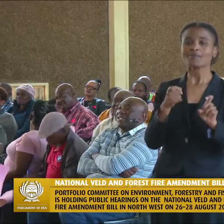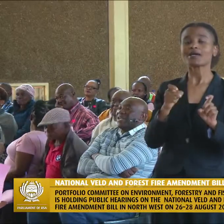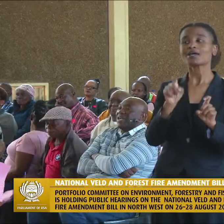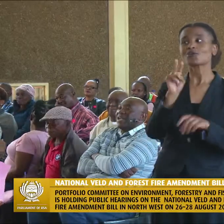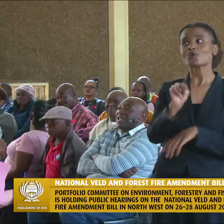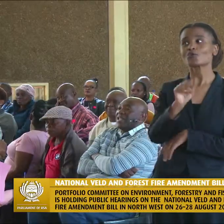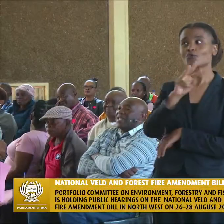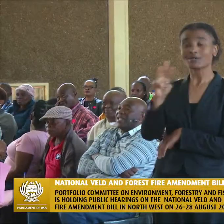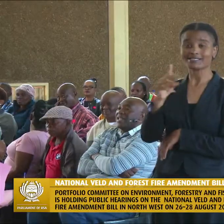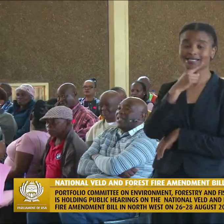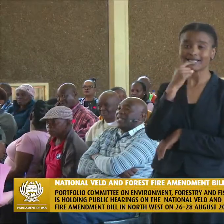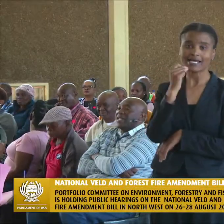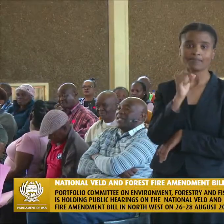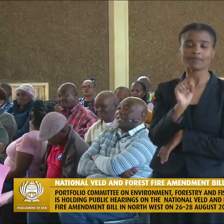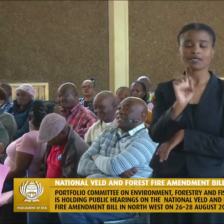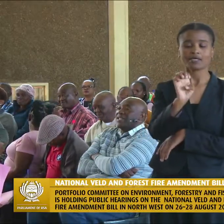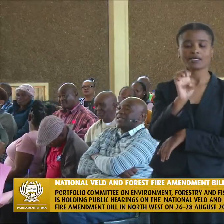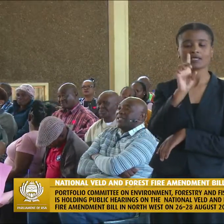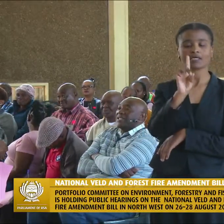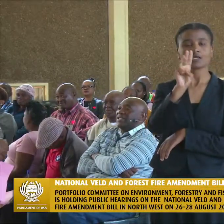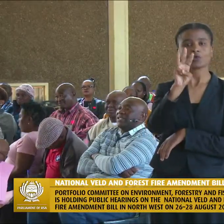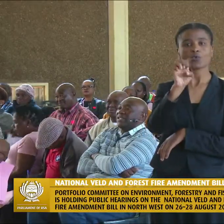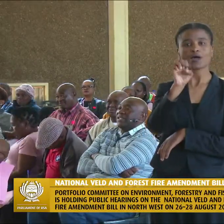his name is edward moody